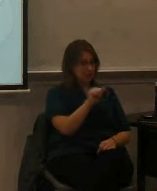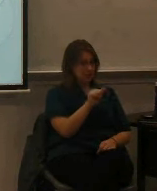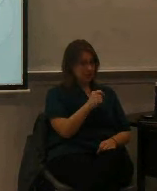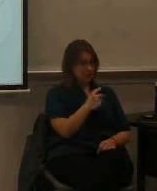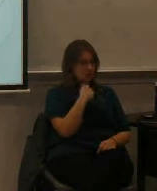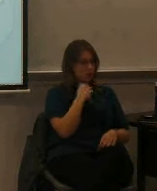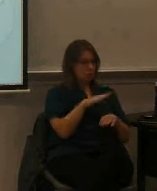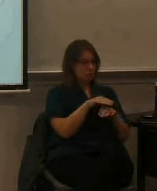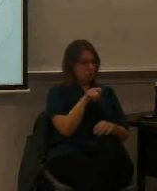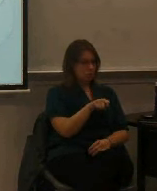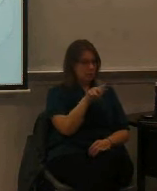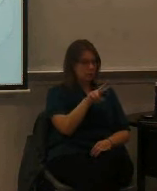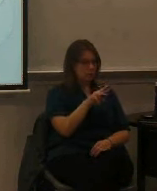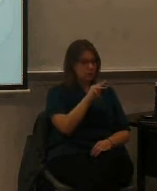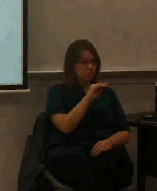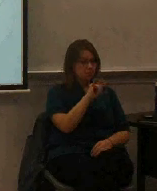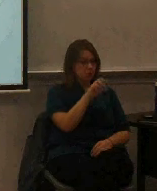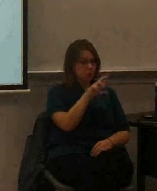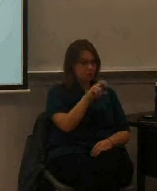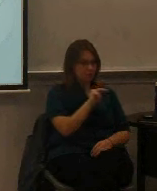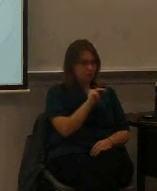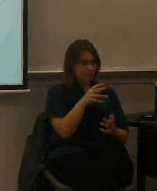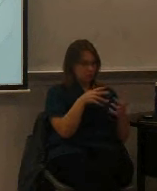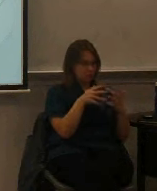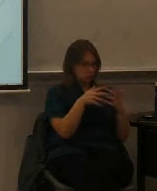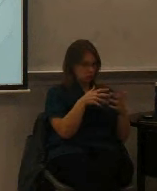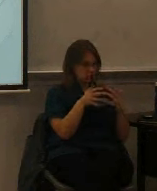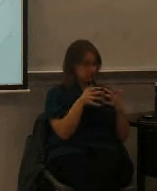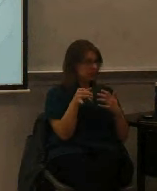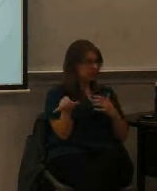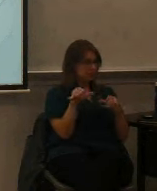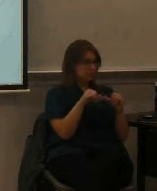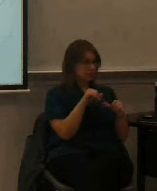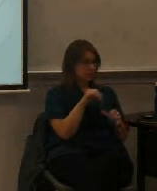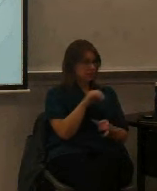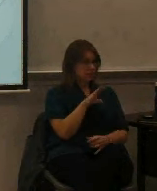micron filters, or bacteria-sized organisms.